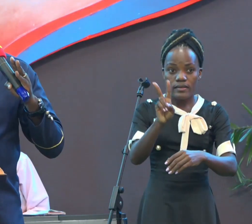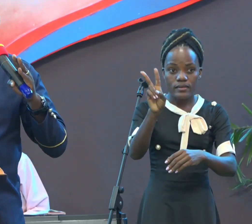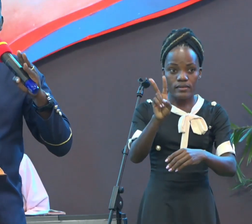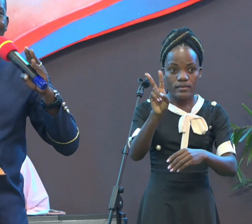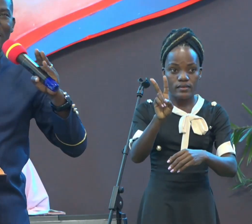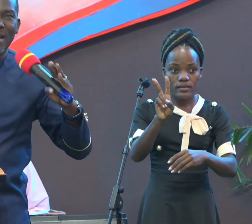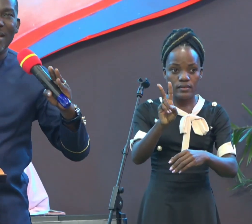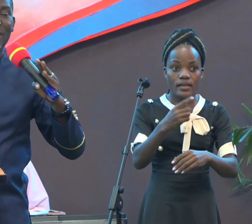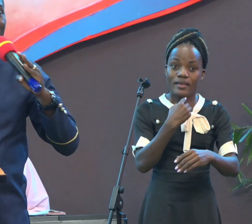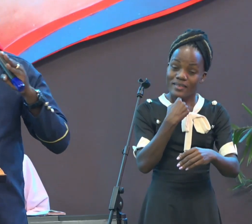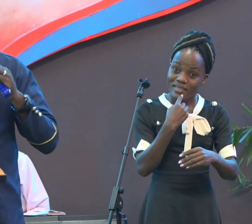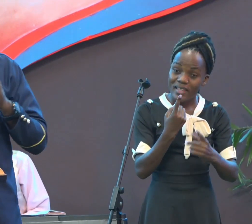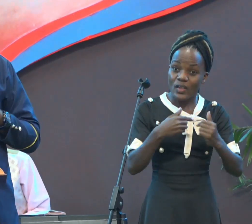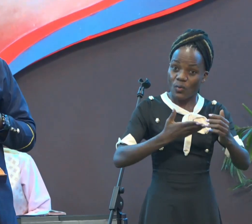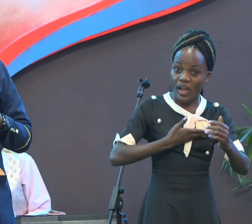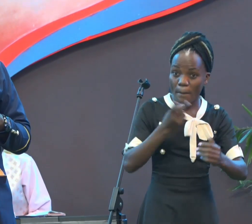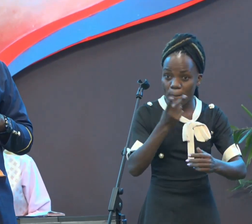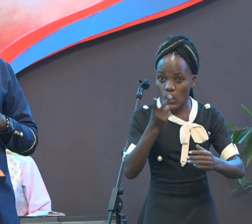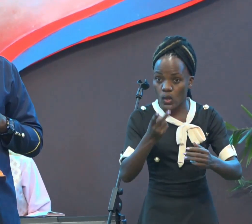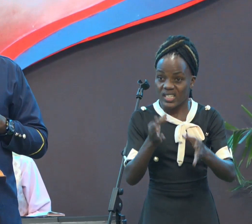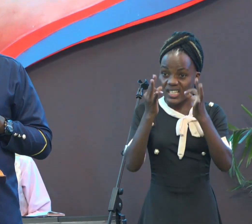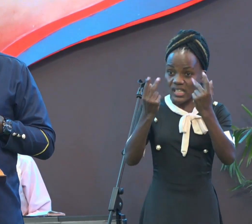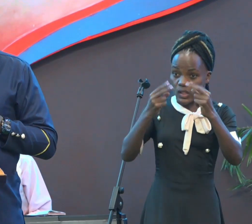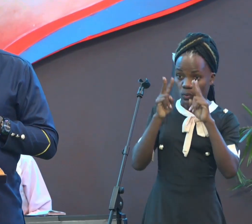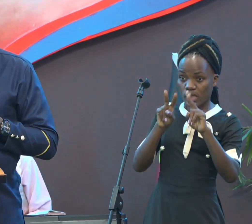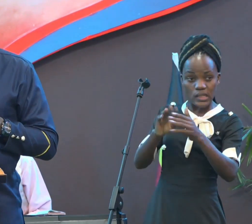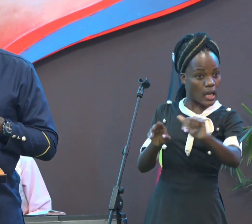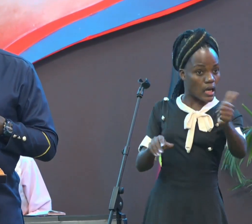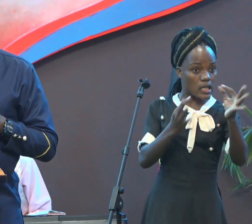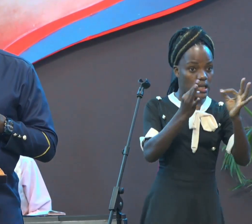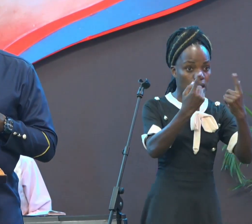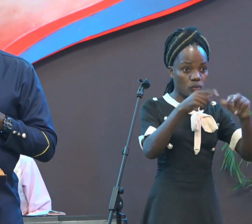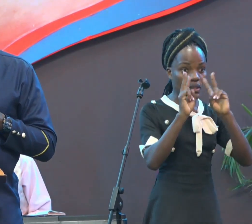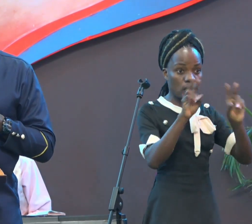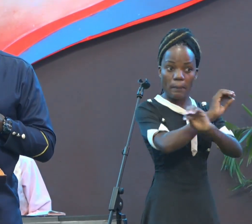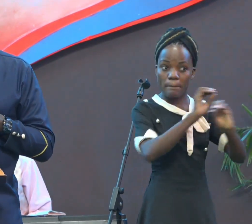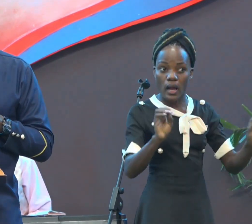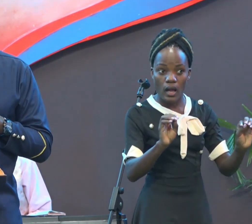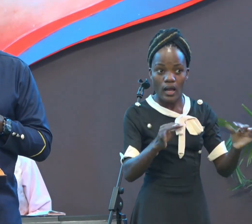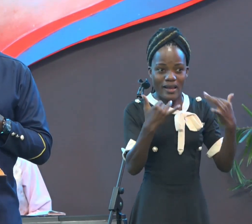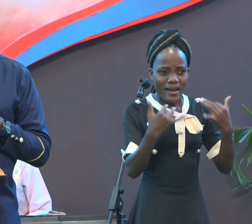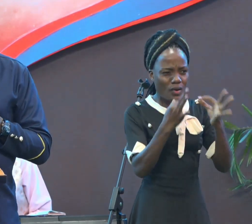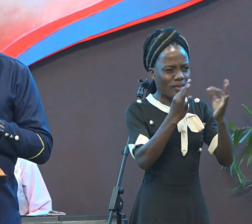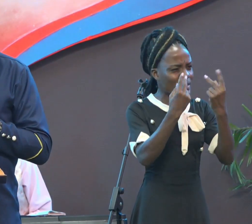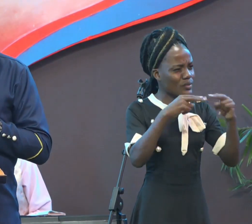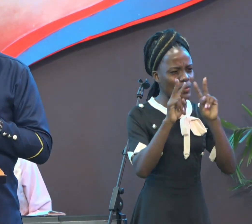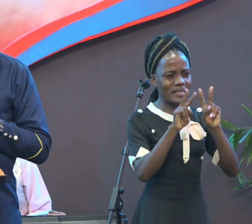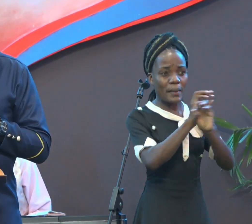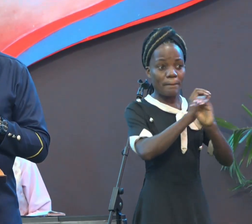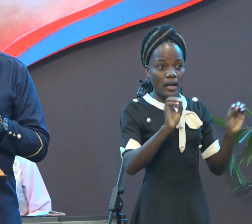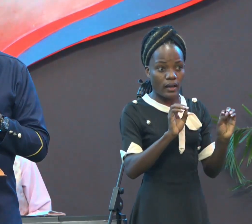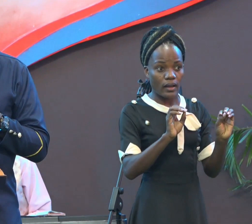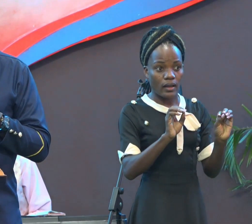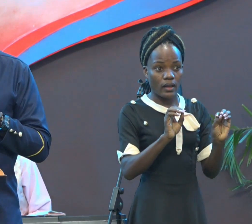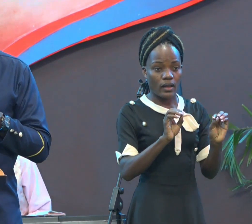batugamba waliwo ebintu ebirabika n'ebintu ebitalabika. When they show us that there are the unseen and the seen things. Kati ebyo ebitalabika. Now the